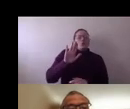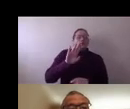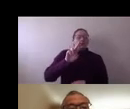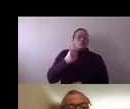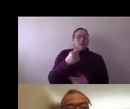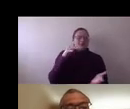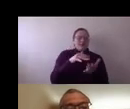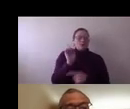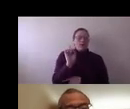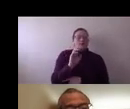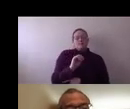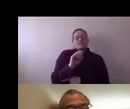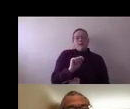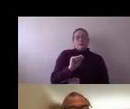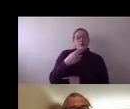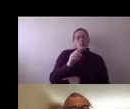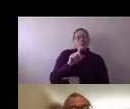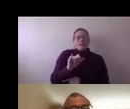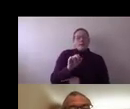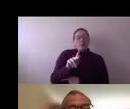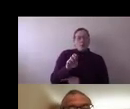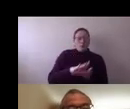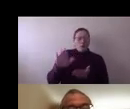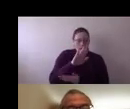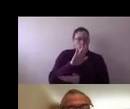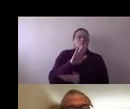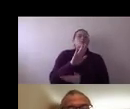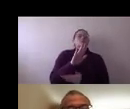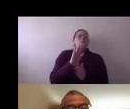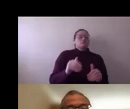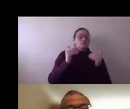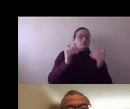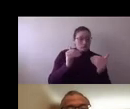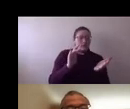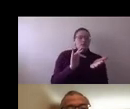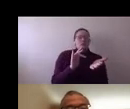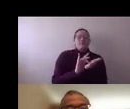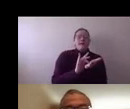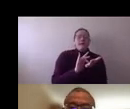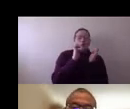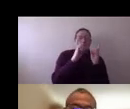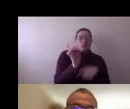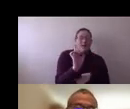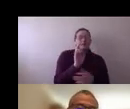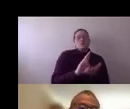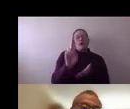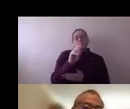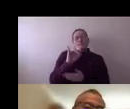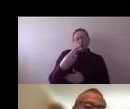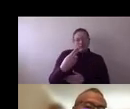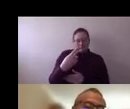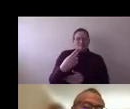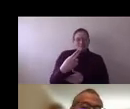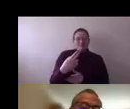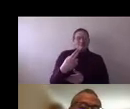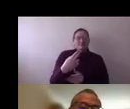Mount Holyoke College. And then she pursued medical education at the University of Michigan